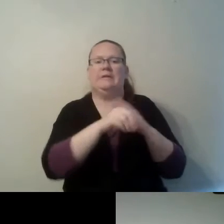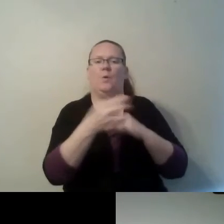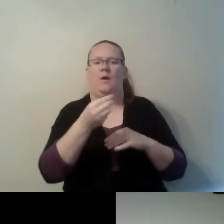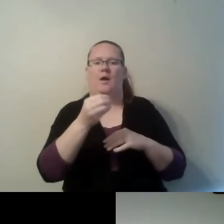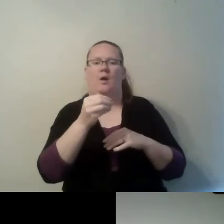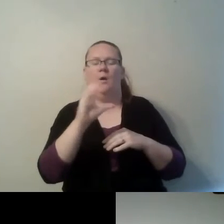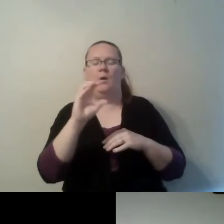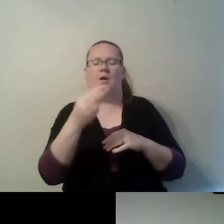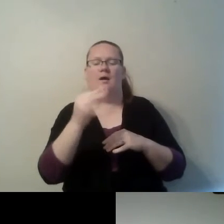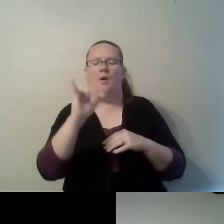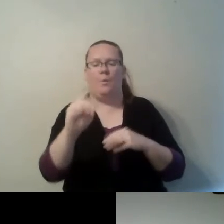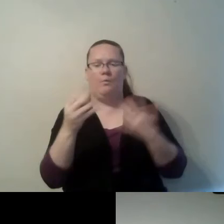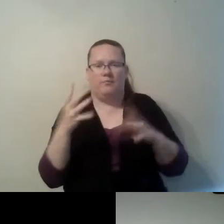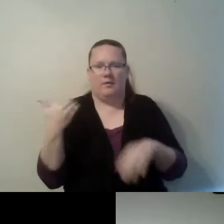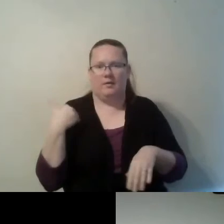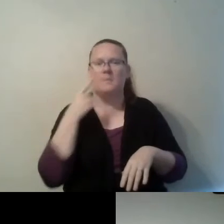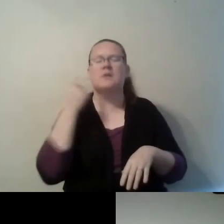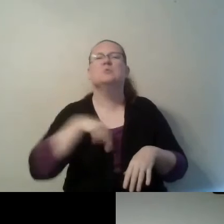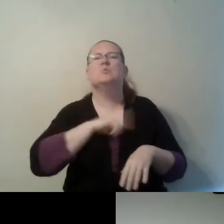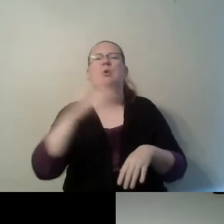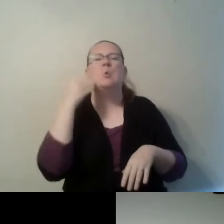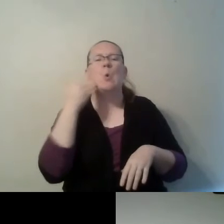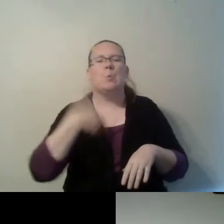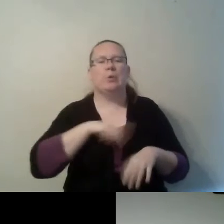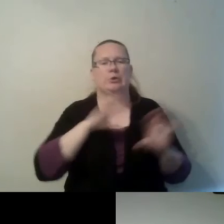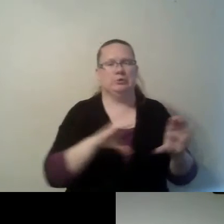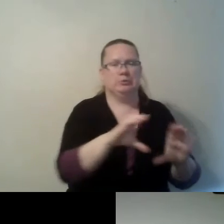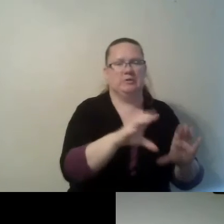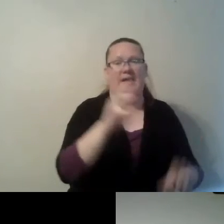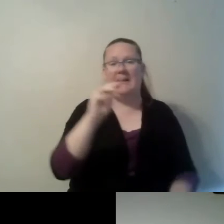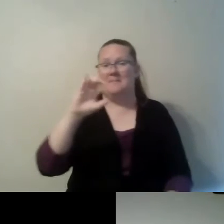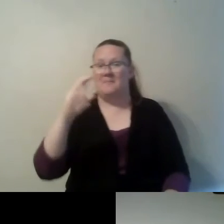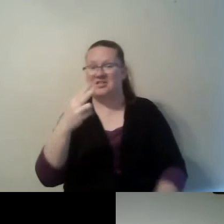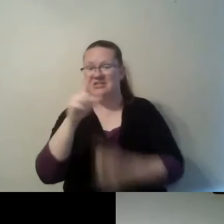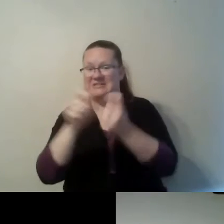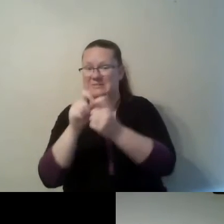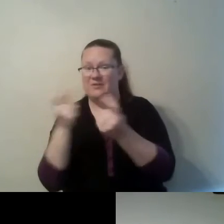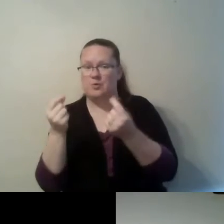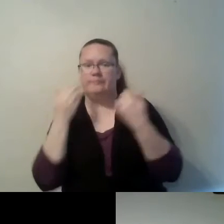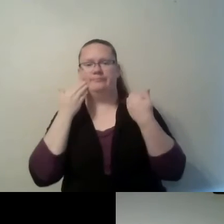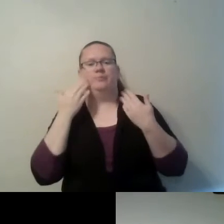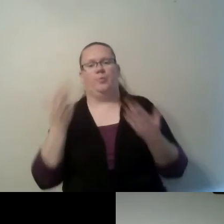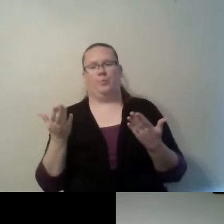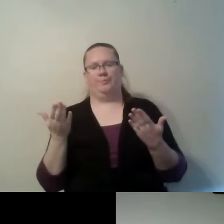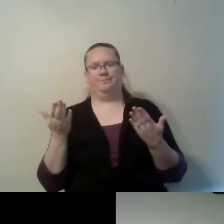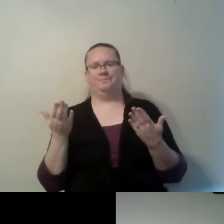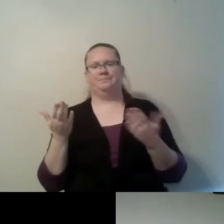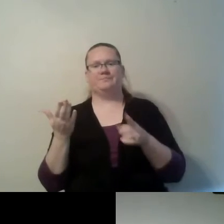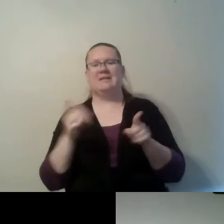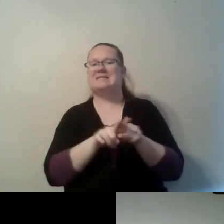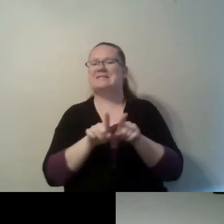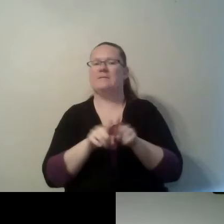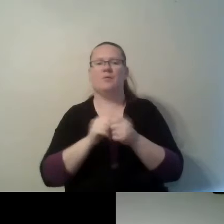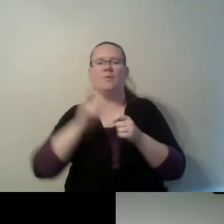again, we know what we've done here. We don't really know what Michigan has done per se. It goes the same way with, I think, the fishing